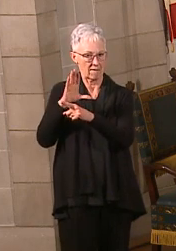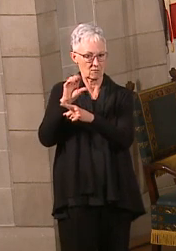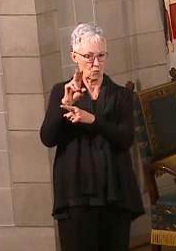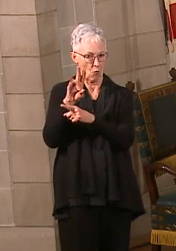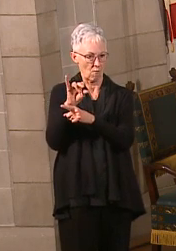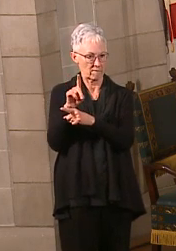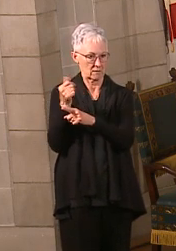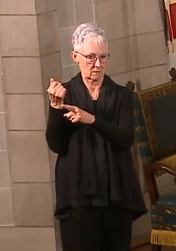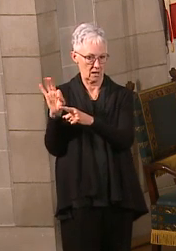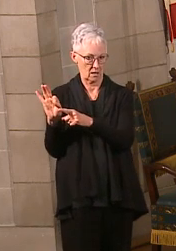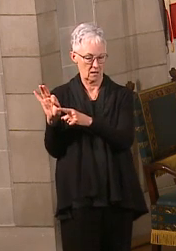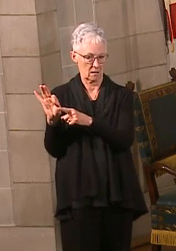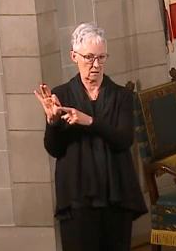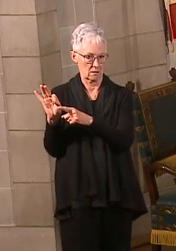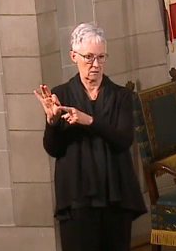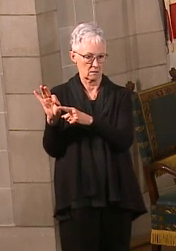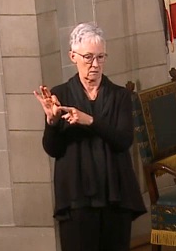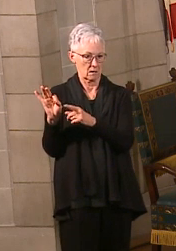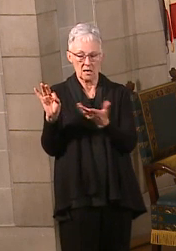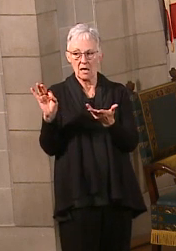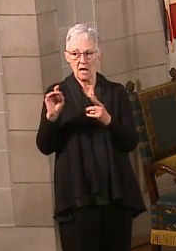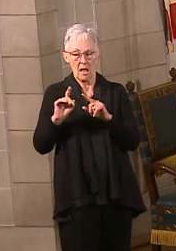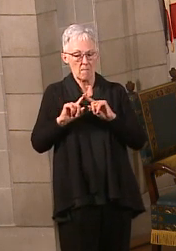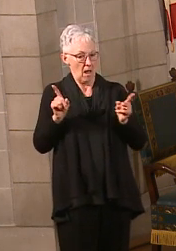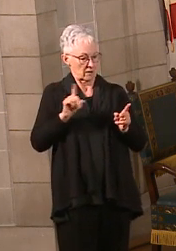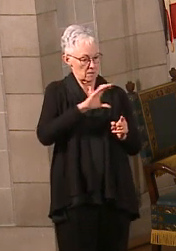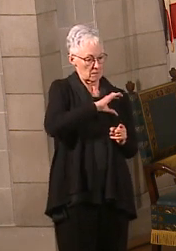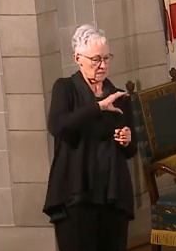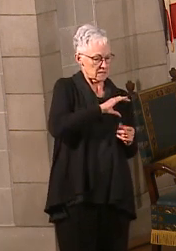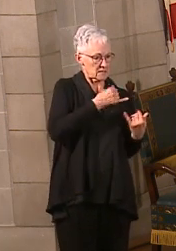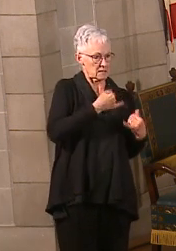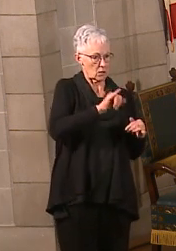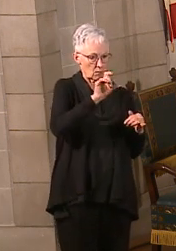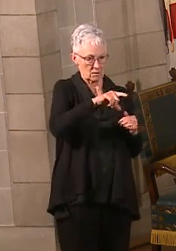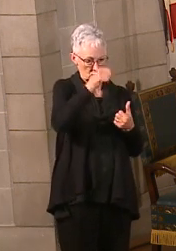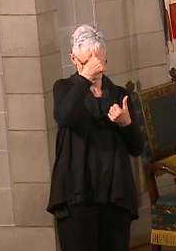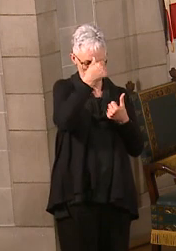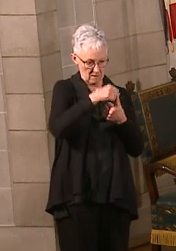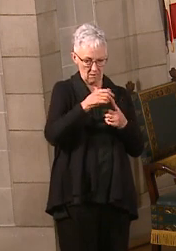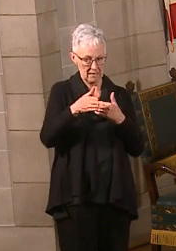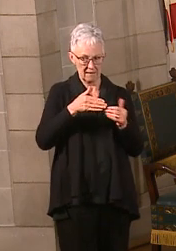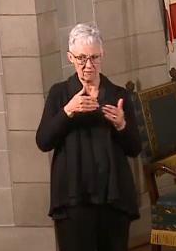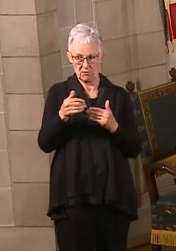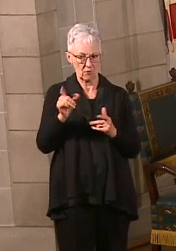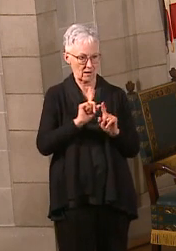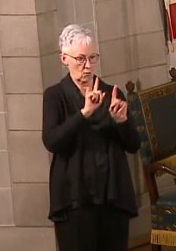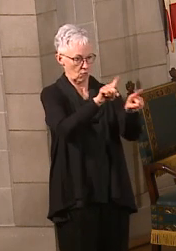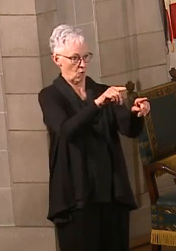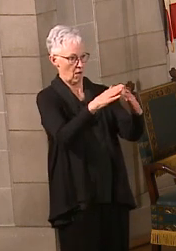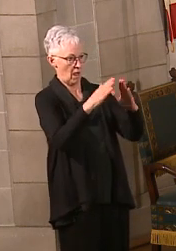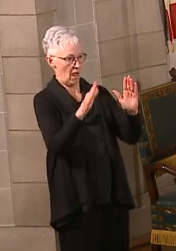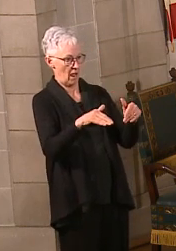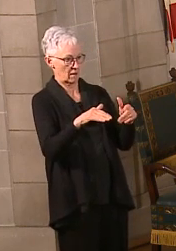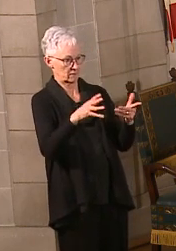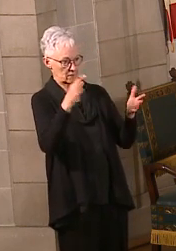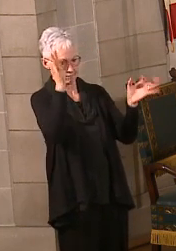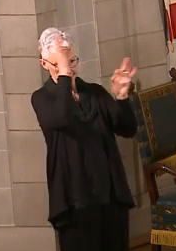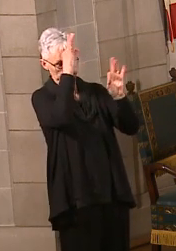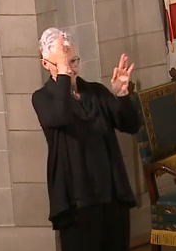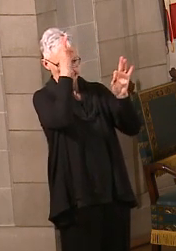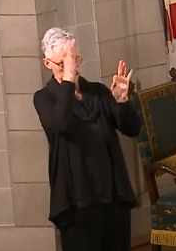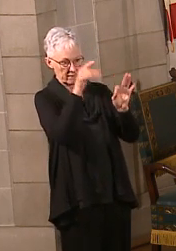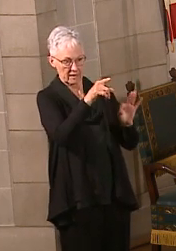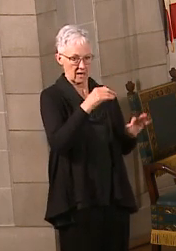that designation doesn't have coronavirus, right? So law enforcement really needs to treat every place they go as potentially having somebody